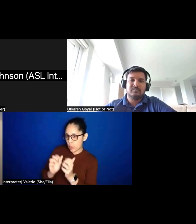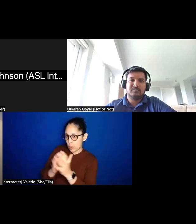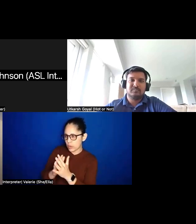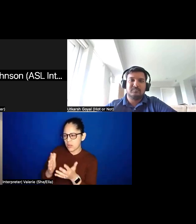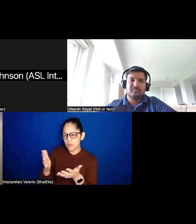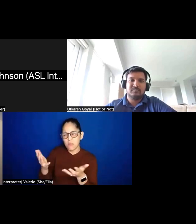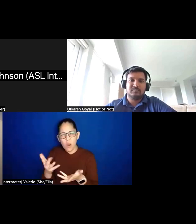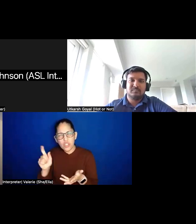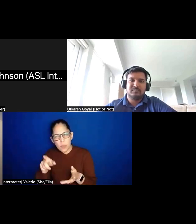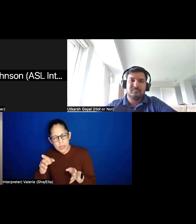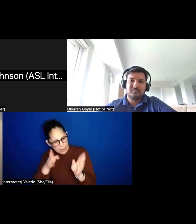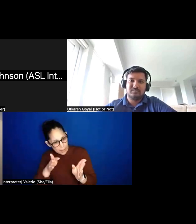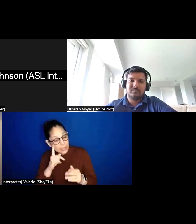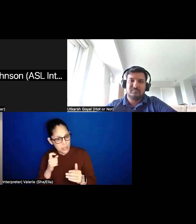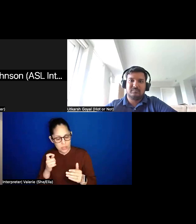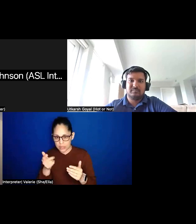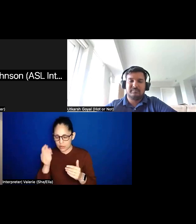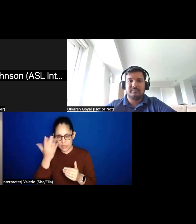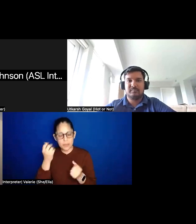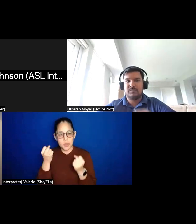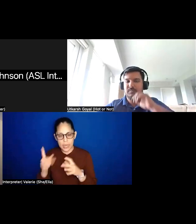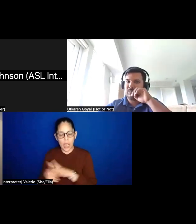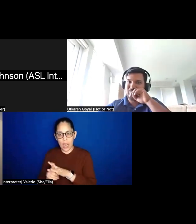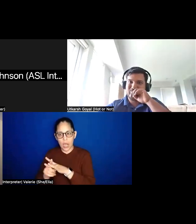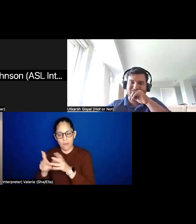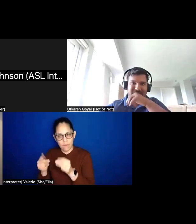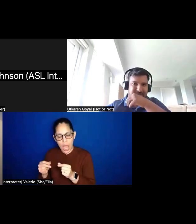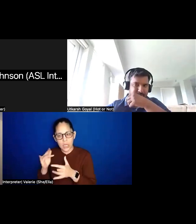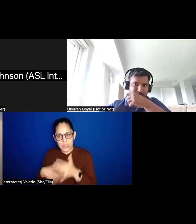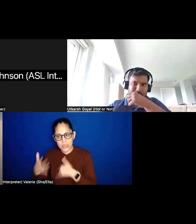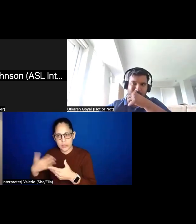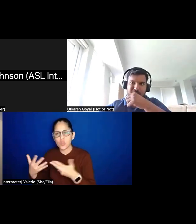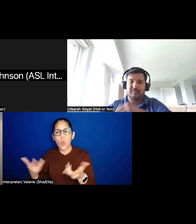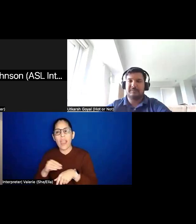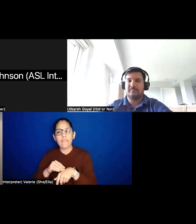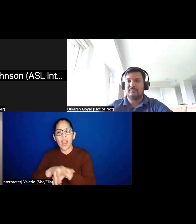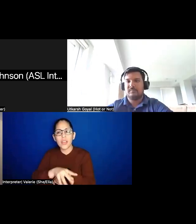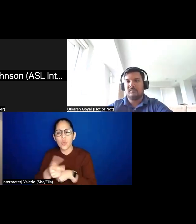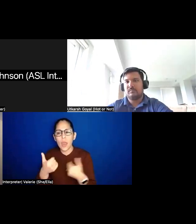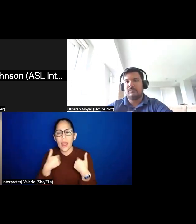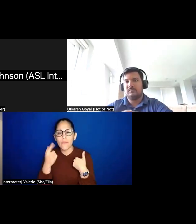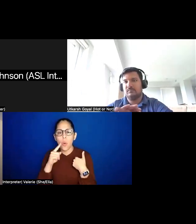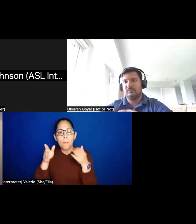feels like everything is happening very fast. So I guess, what advice would you have for someone who's thinking about